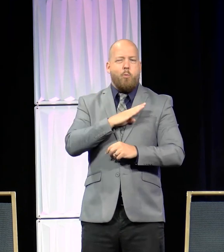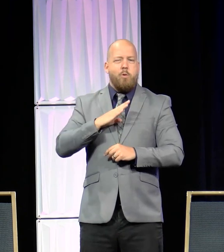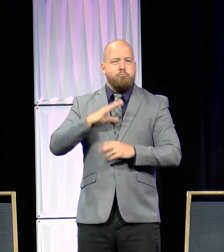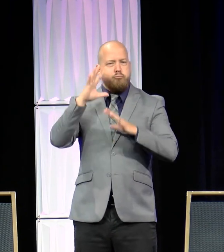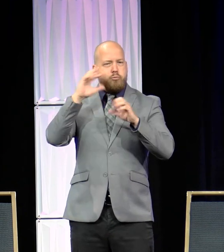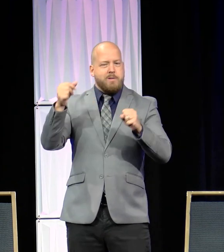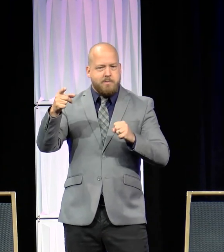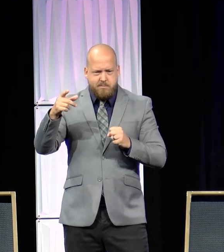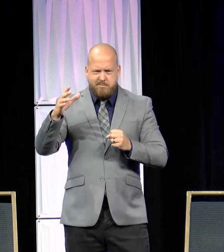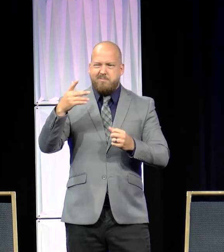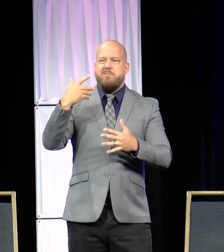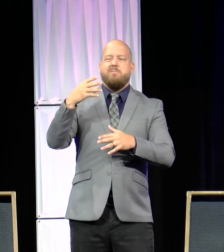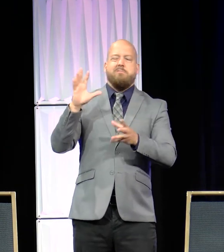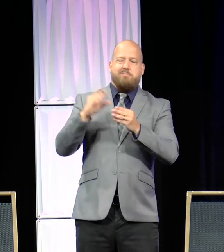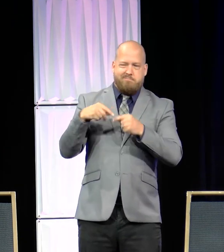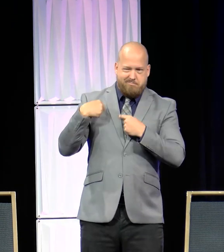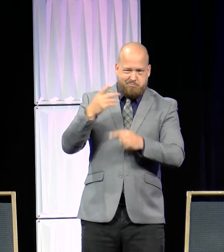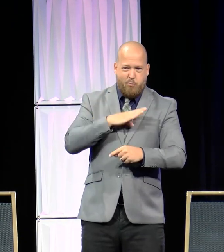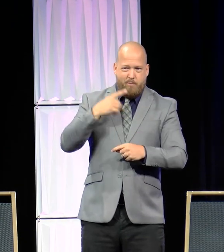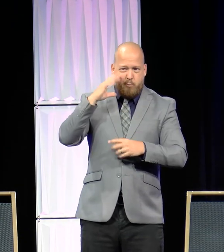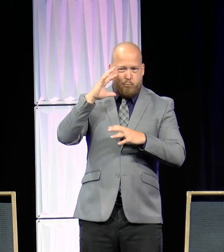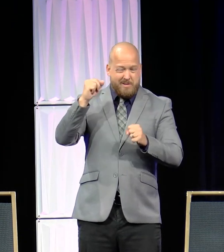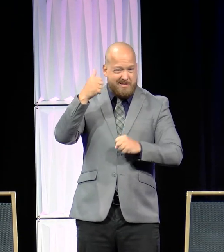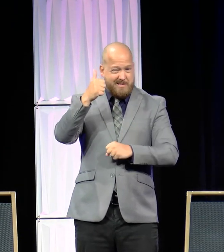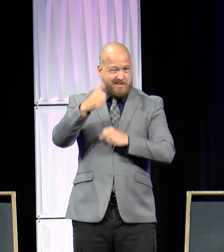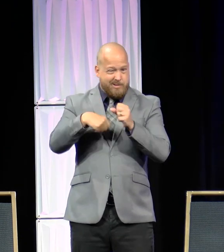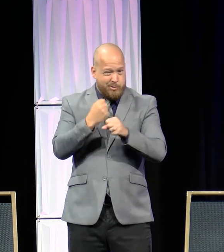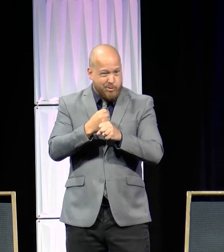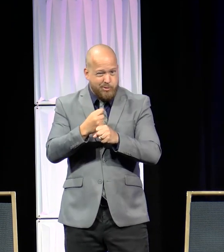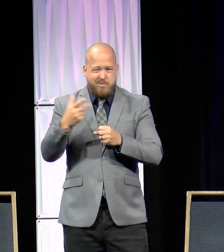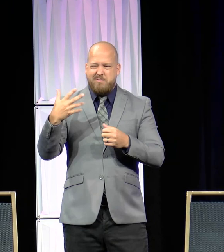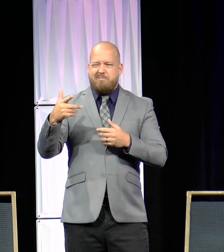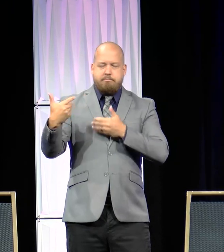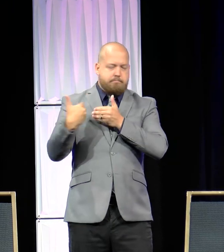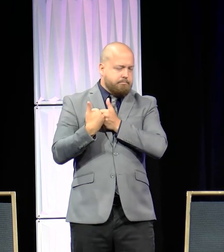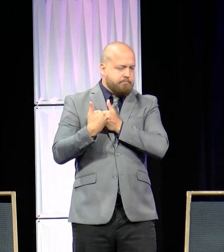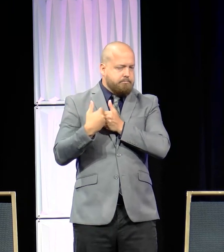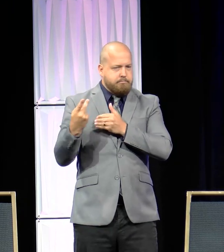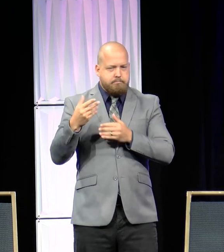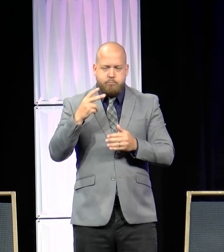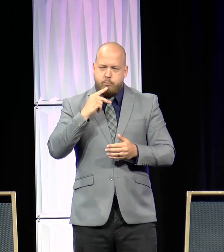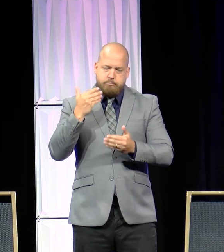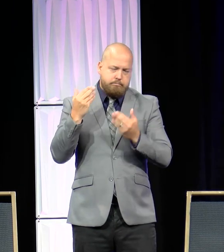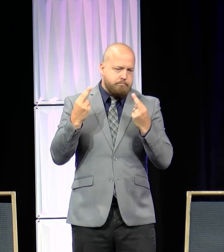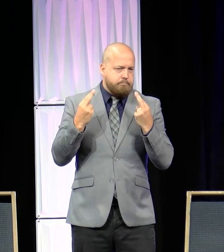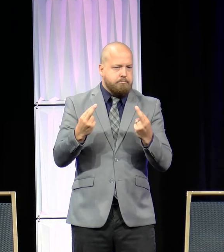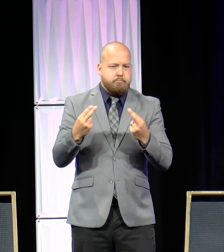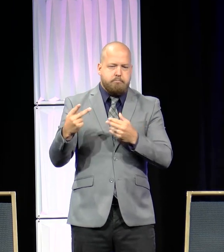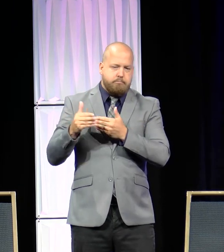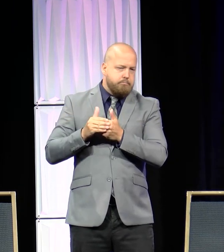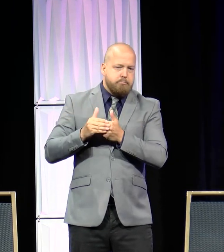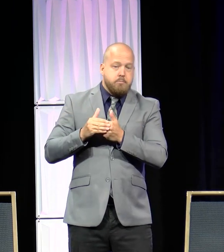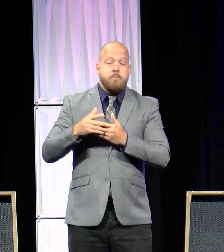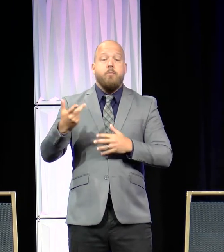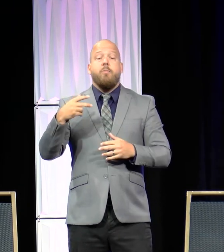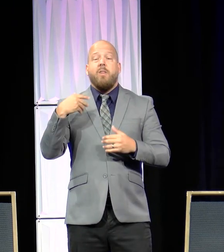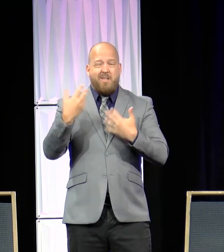and we still stay very, very close in touch. She fought a lot of battles for us back